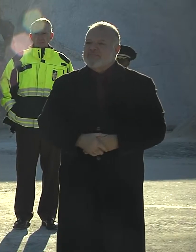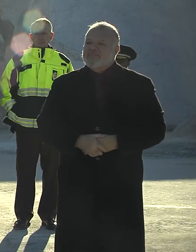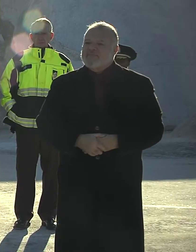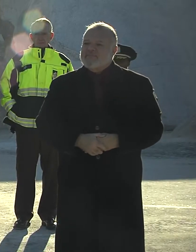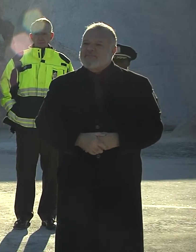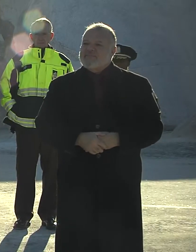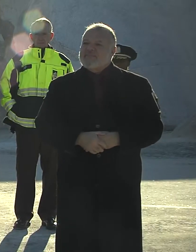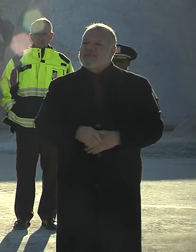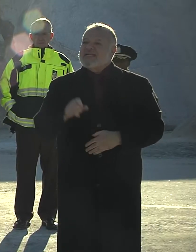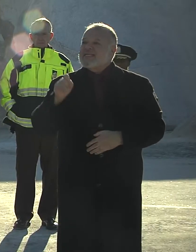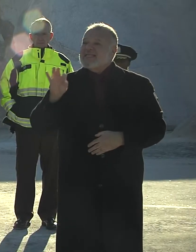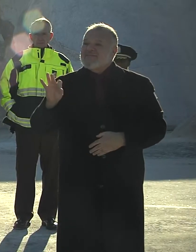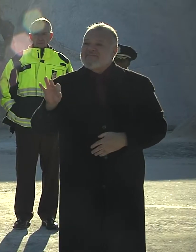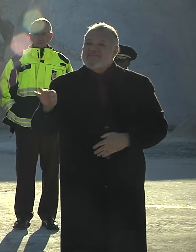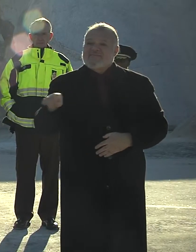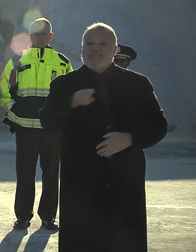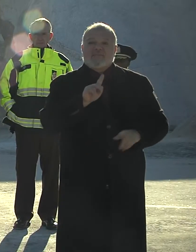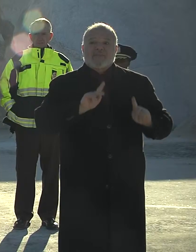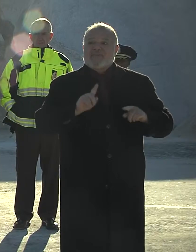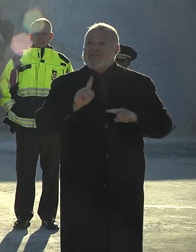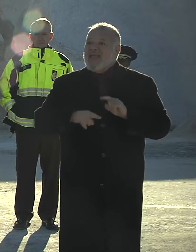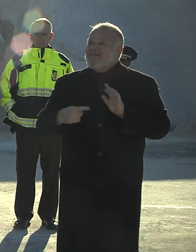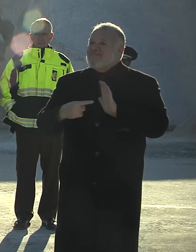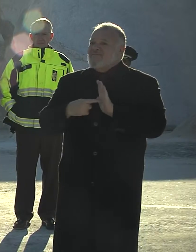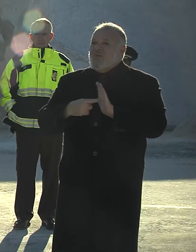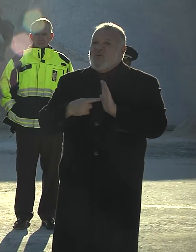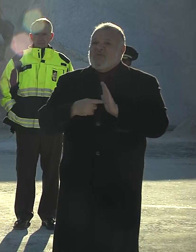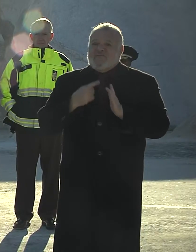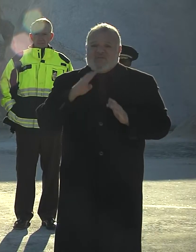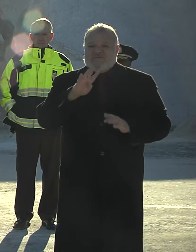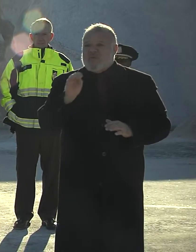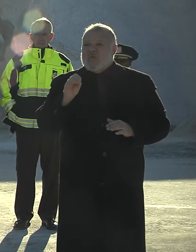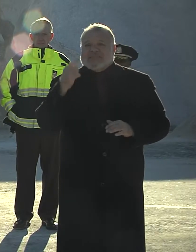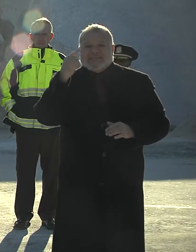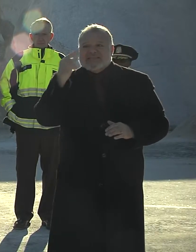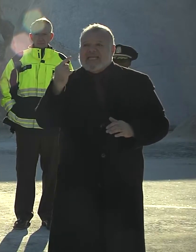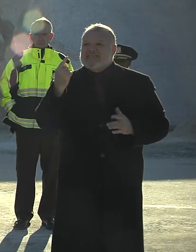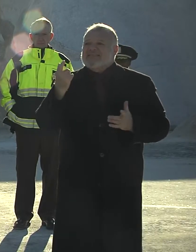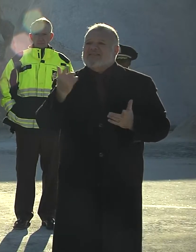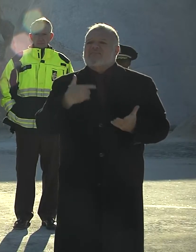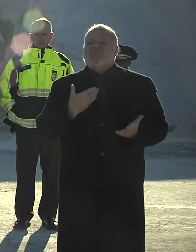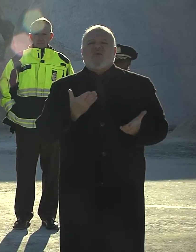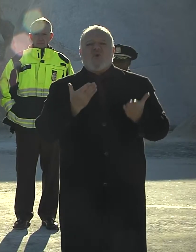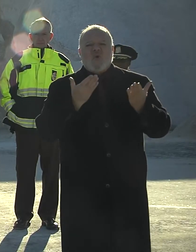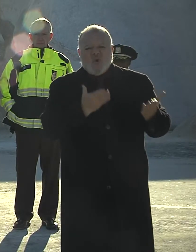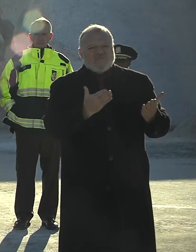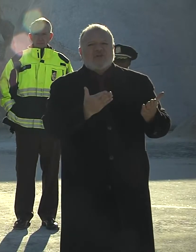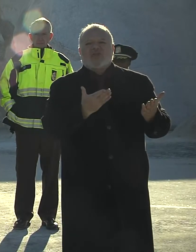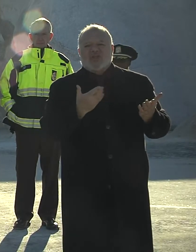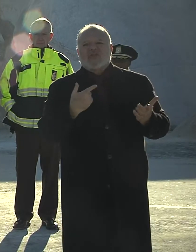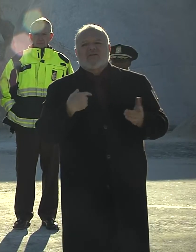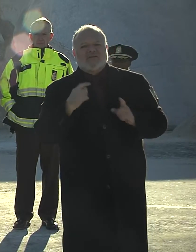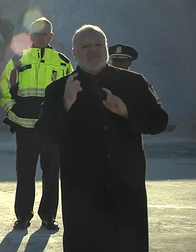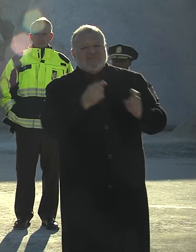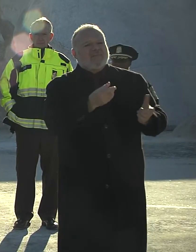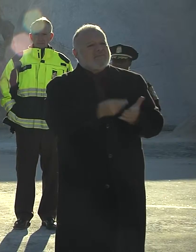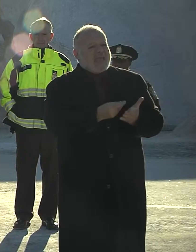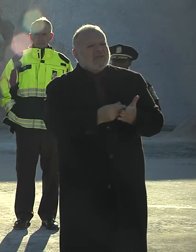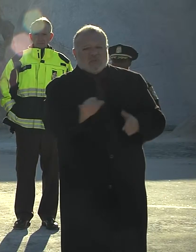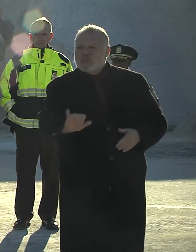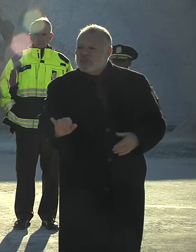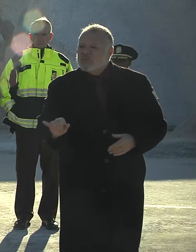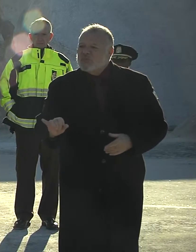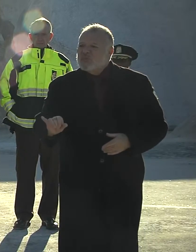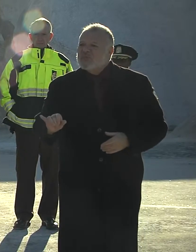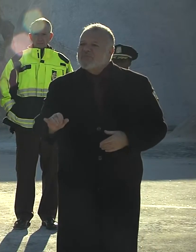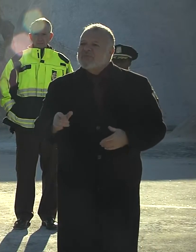cents a kilowatt hour to consider doing so. Your support helps us to grow the supply of